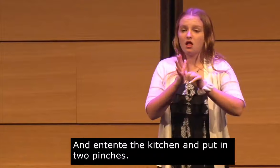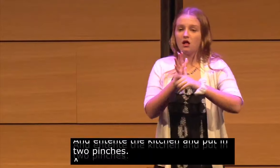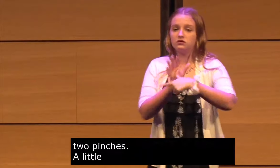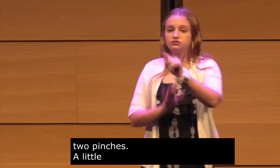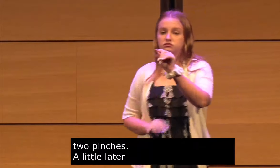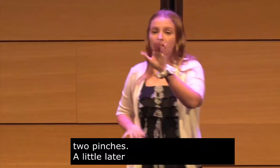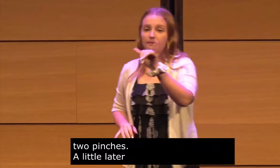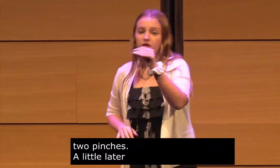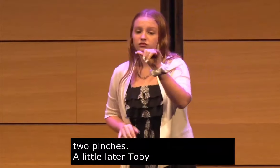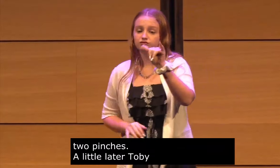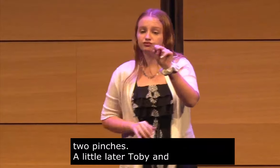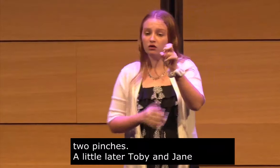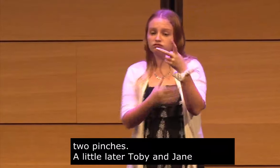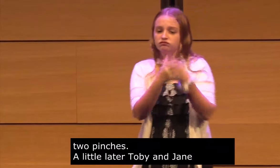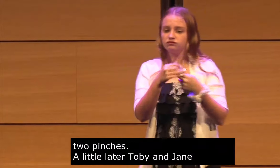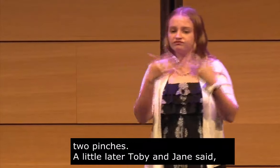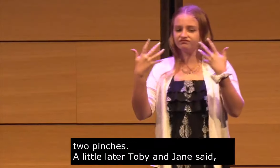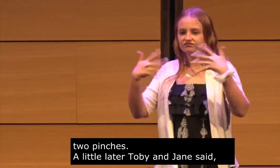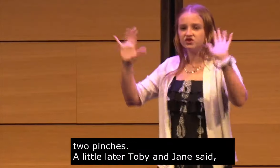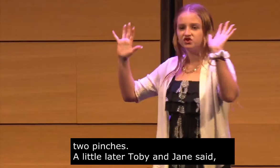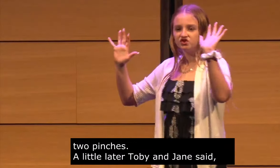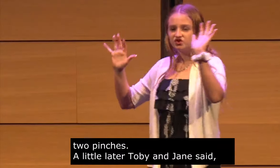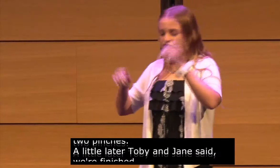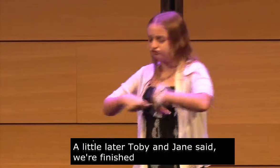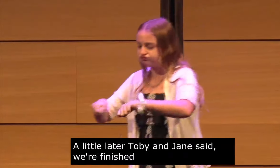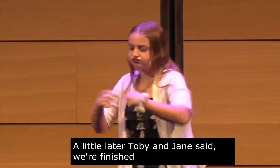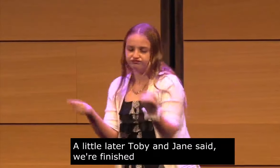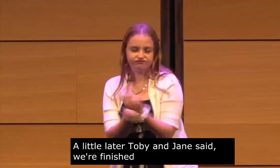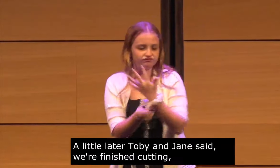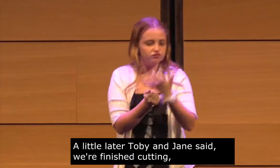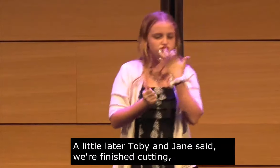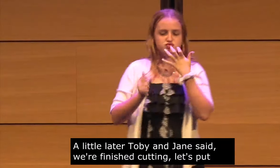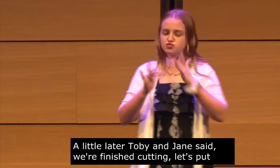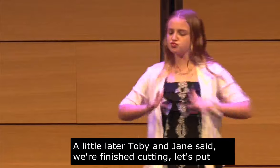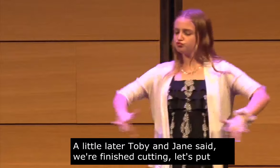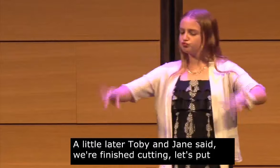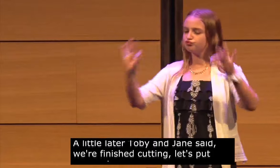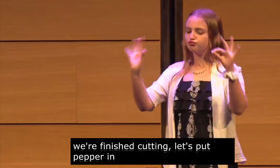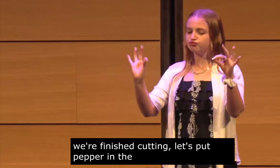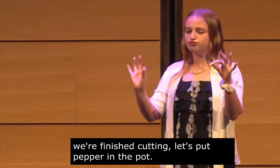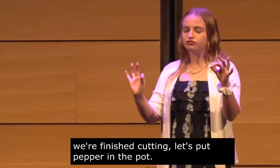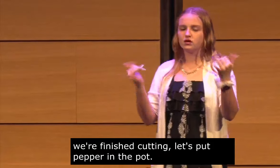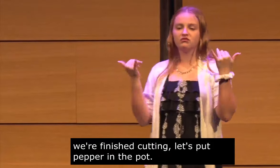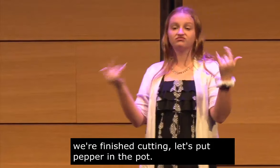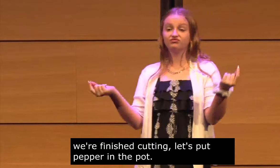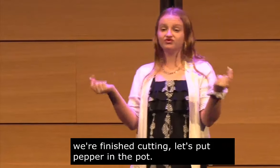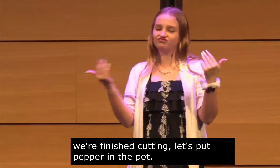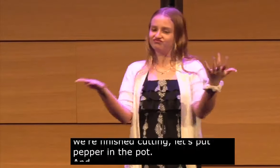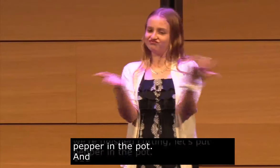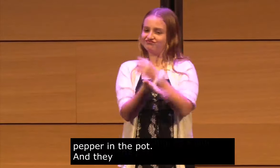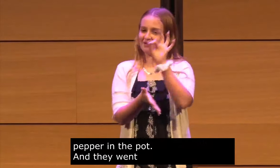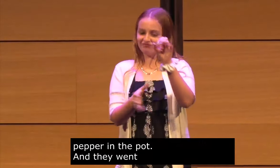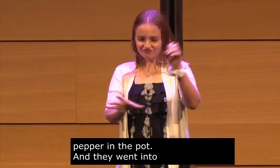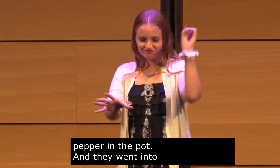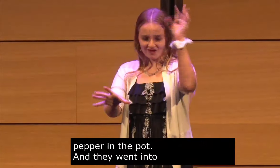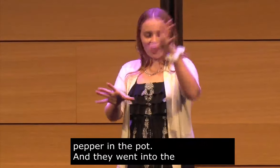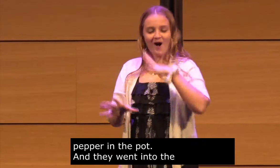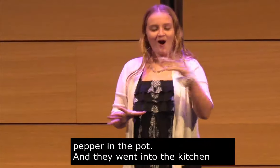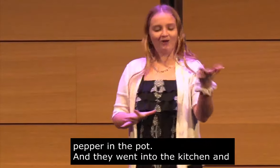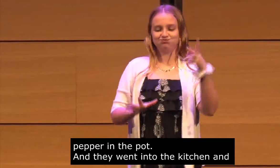A little later, Toby and Jane said, "We're finished cutting. Let's put pepper in the pot." And they went into